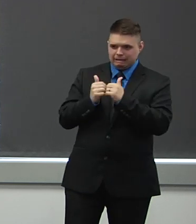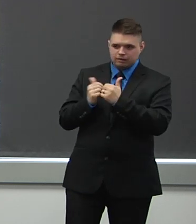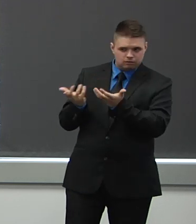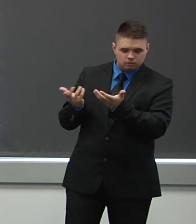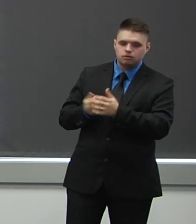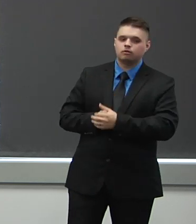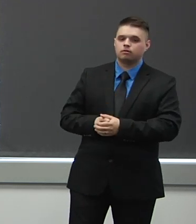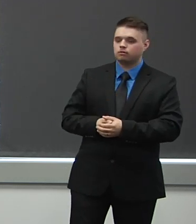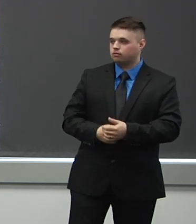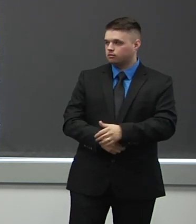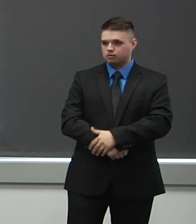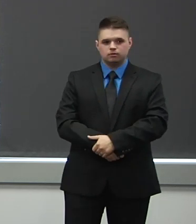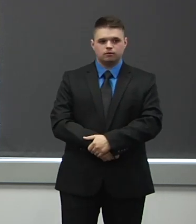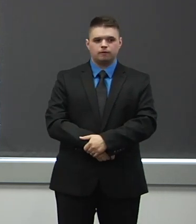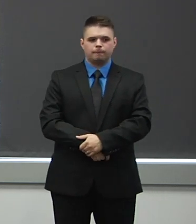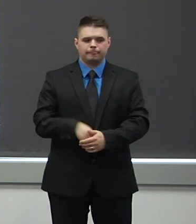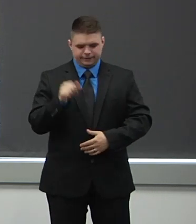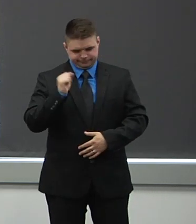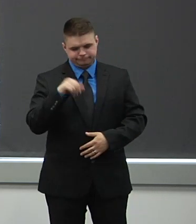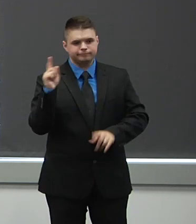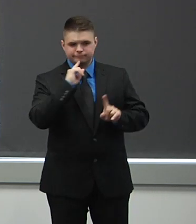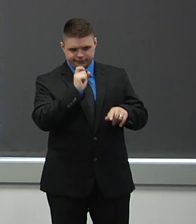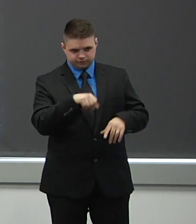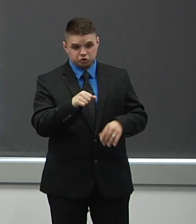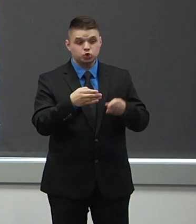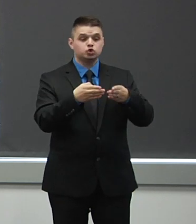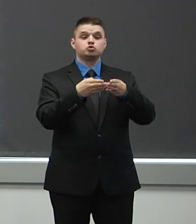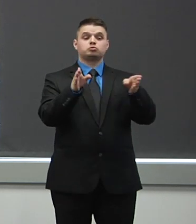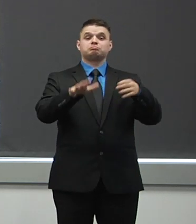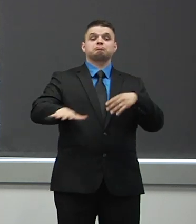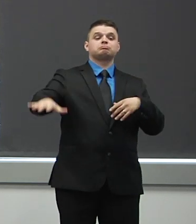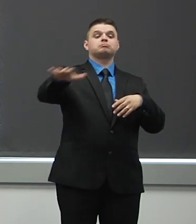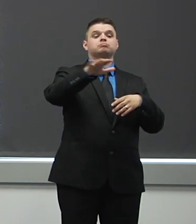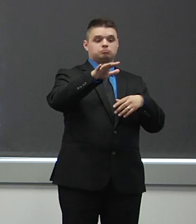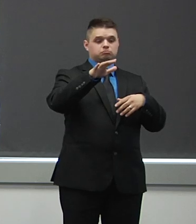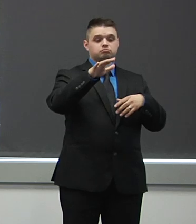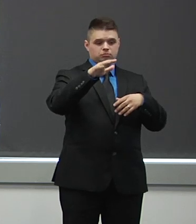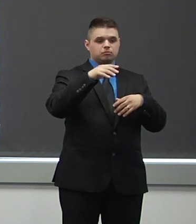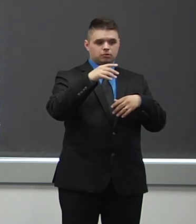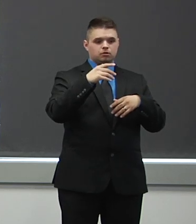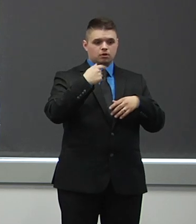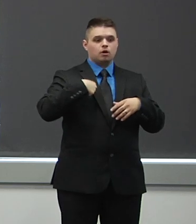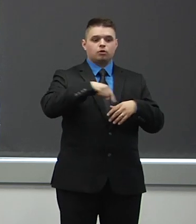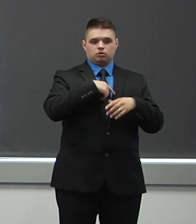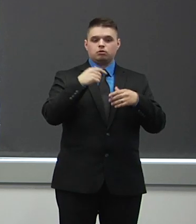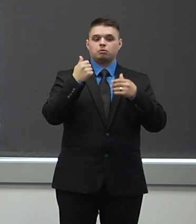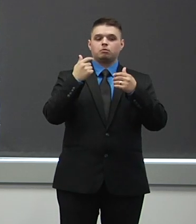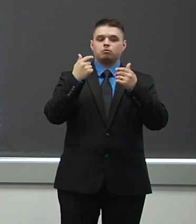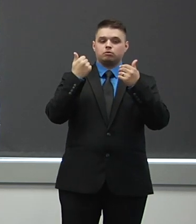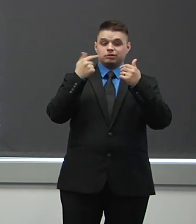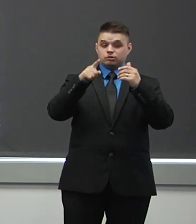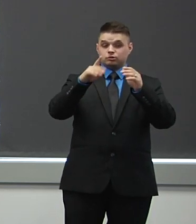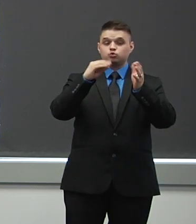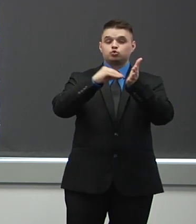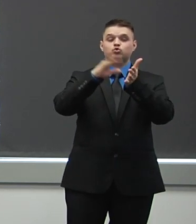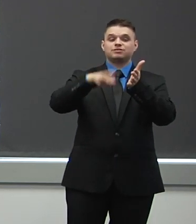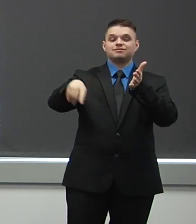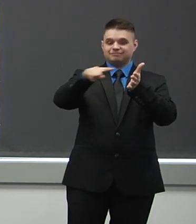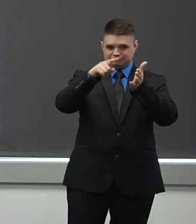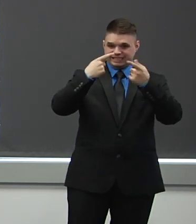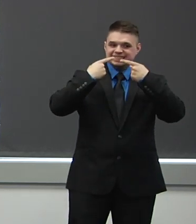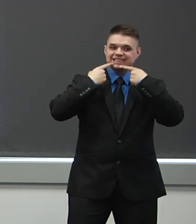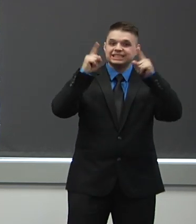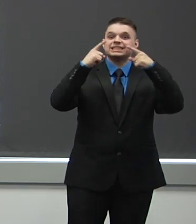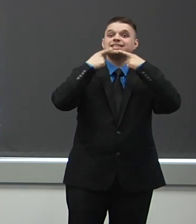Yes. Generally speaking, as you are well aware, we passed the Student Success Act several months ago,